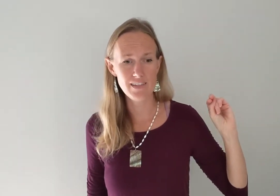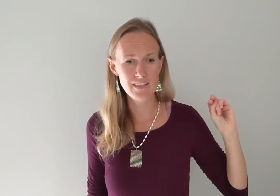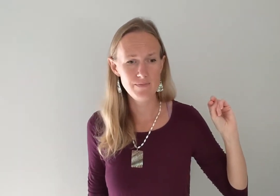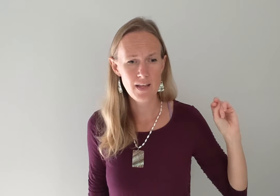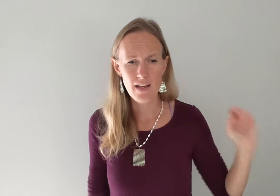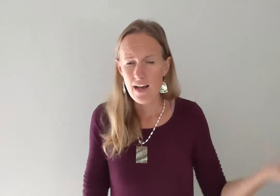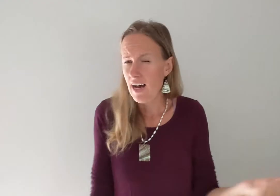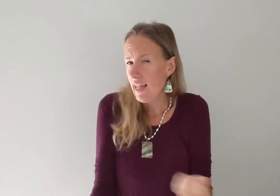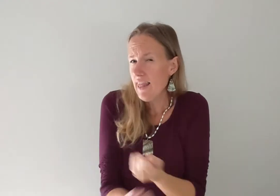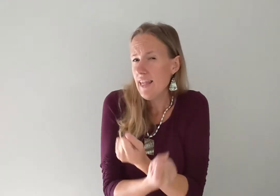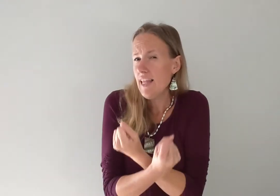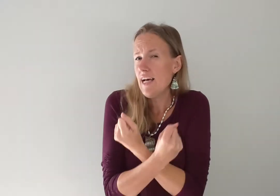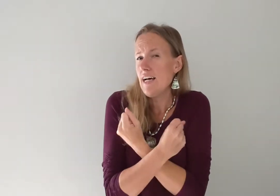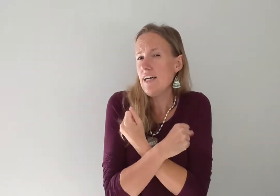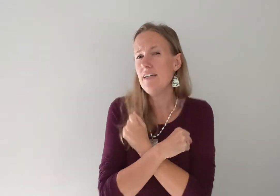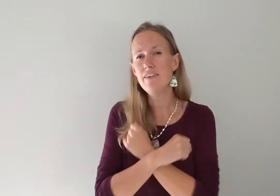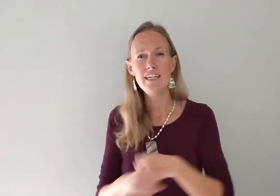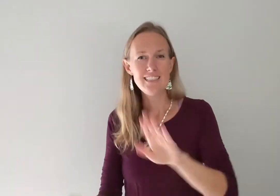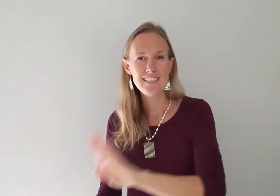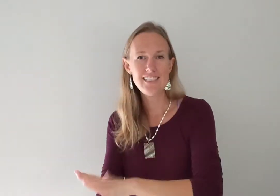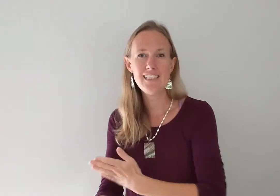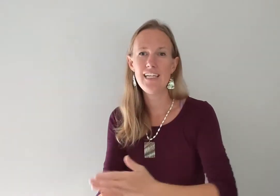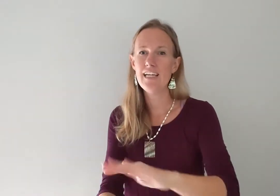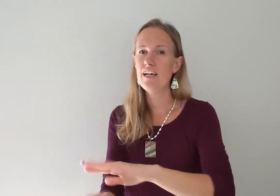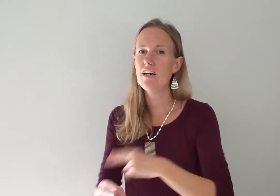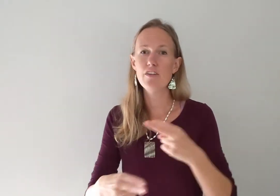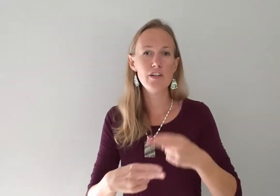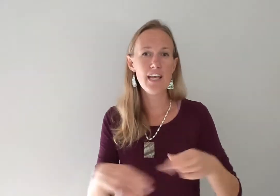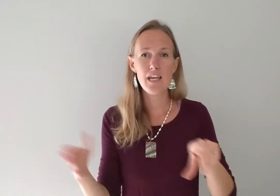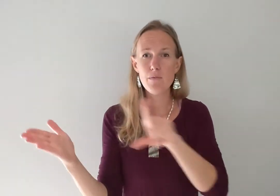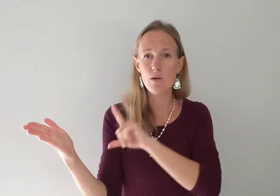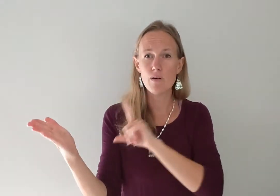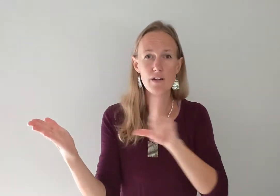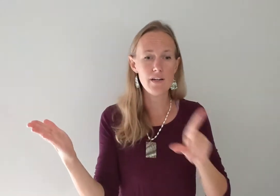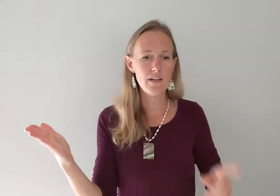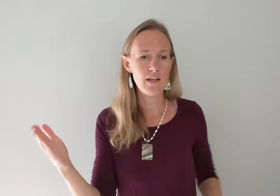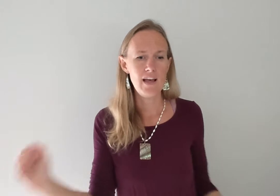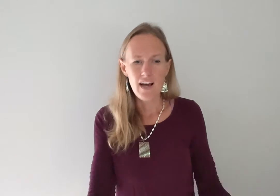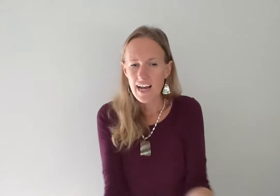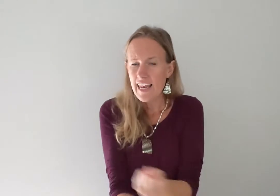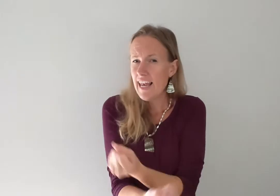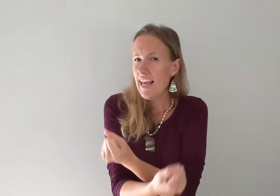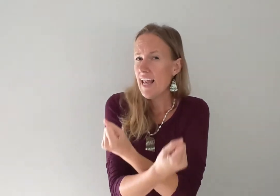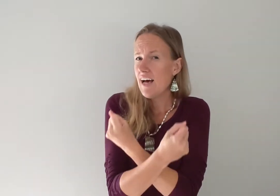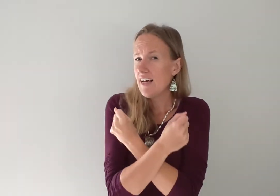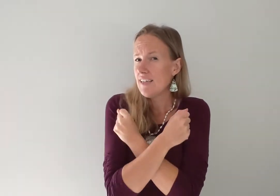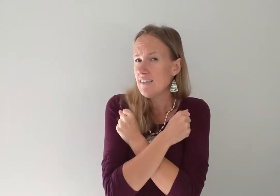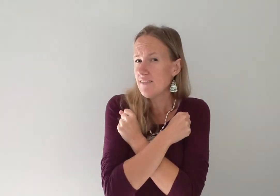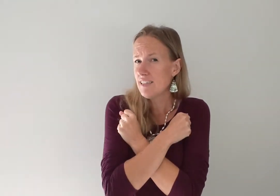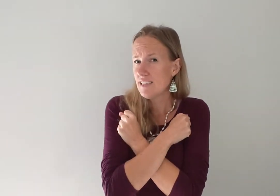heaven. I love to sing of your name, Lord. I love,